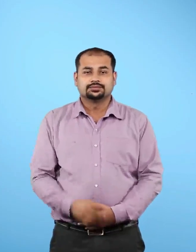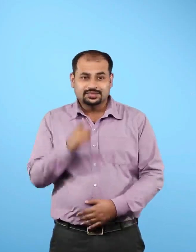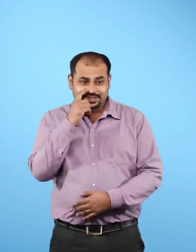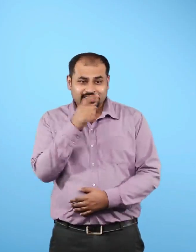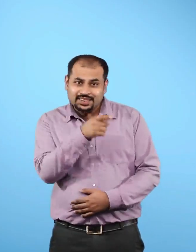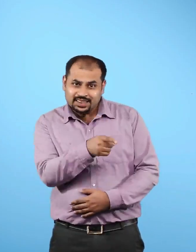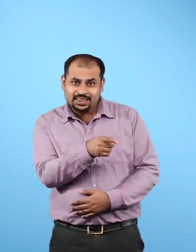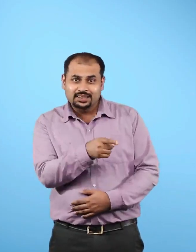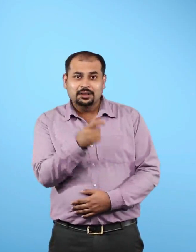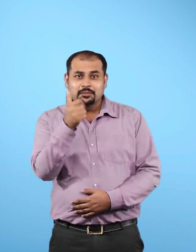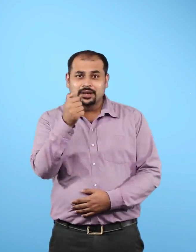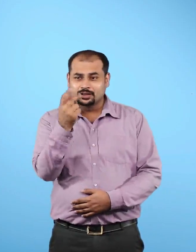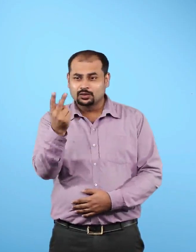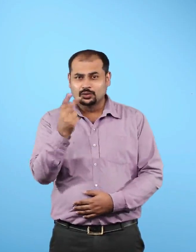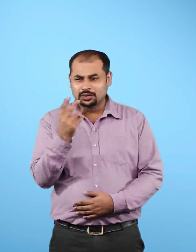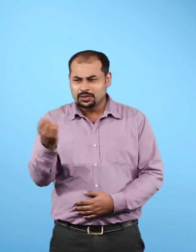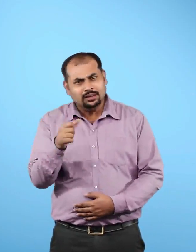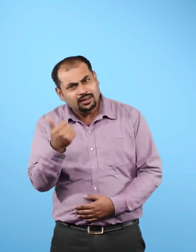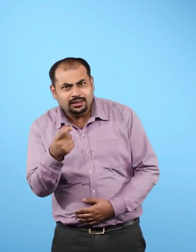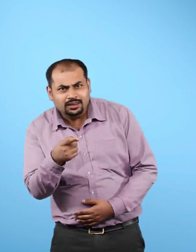Can she buy 2 pens?